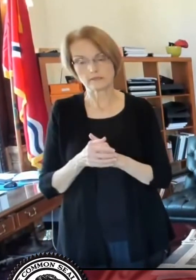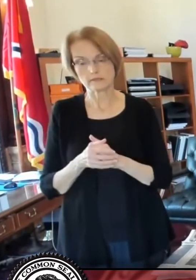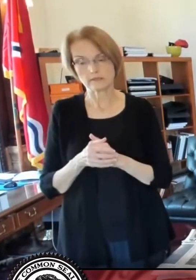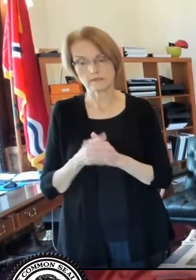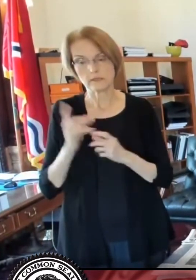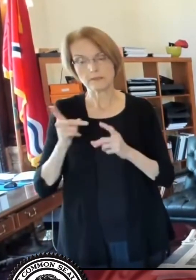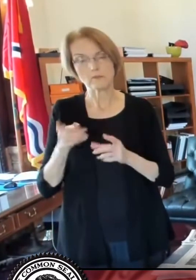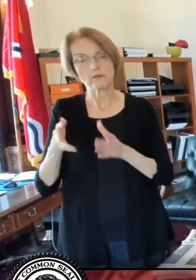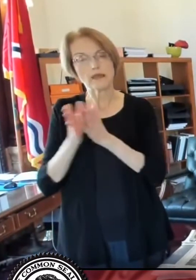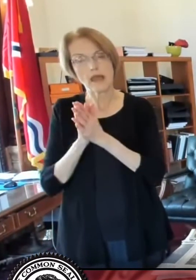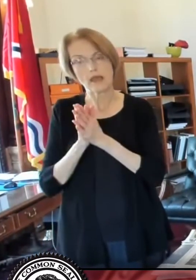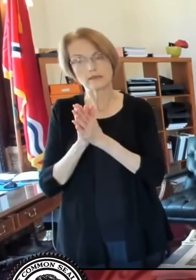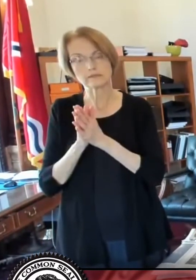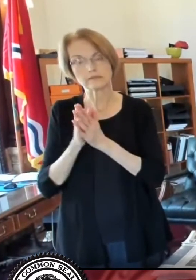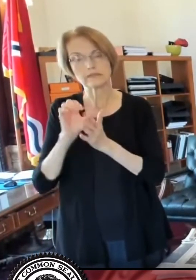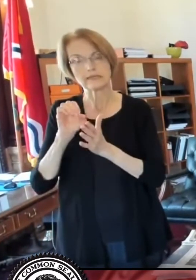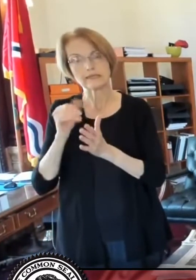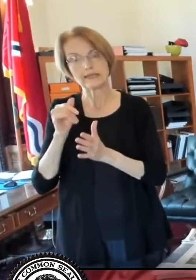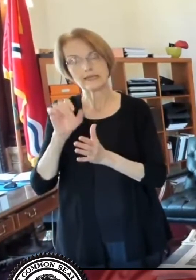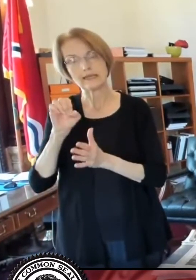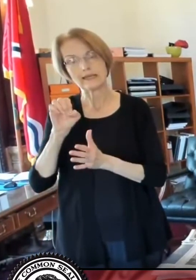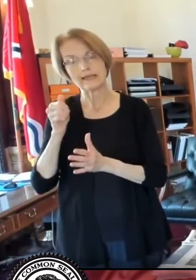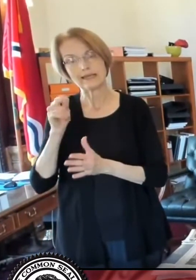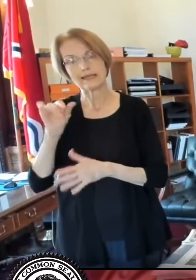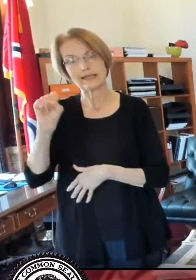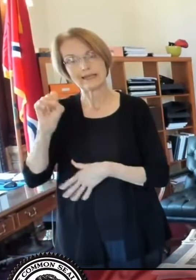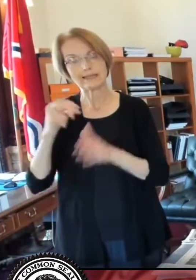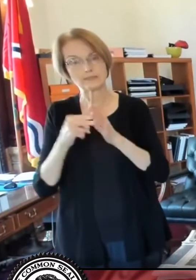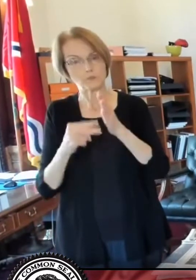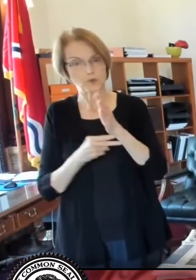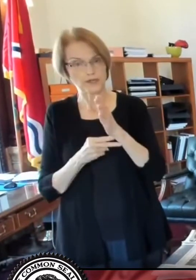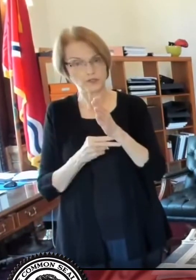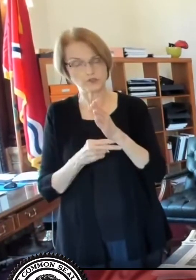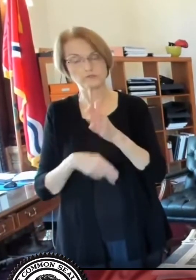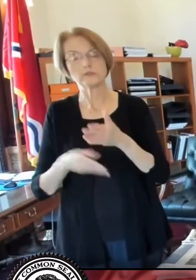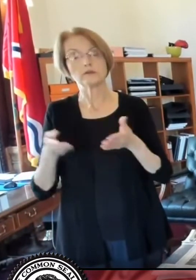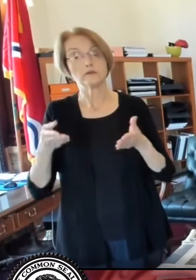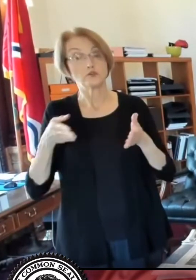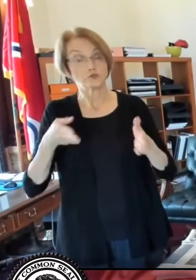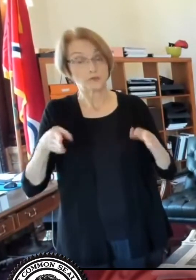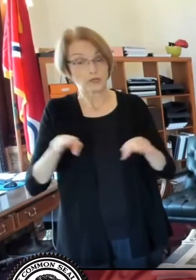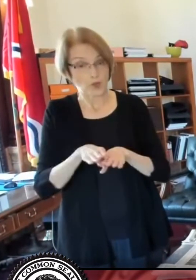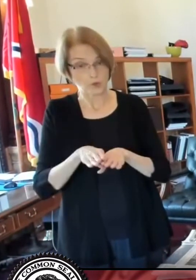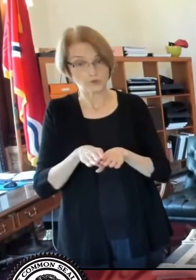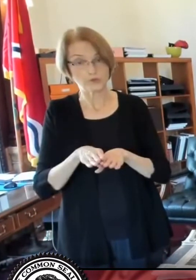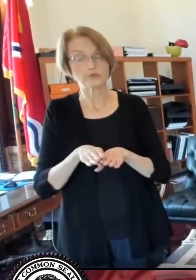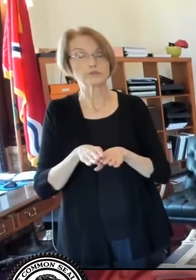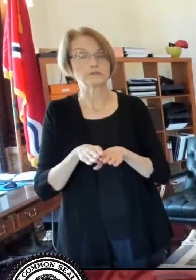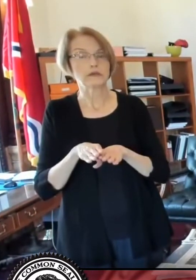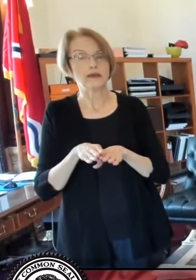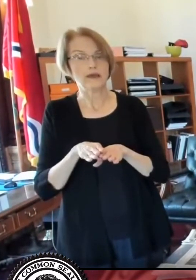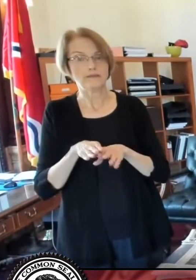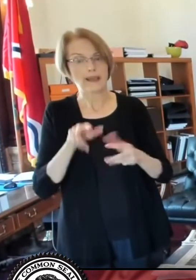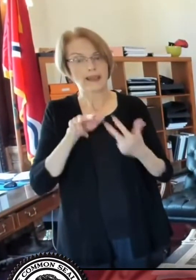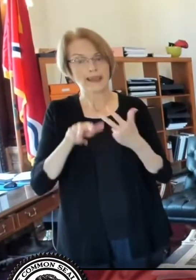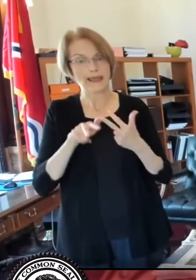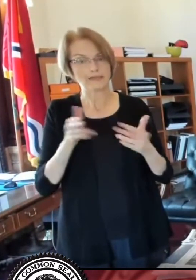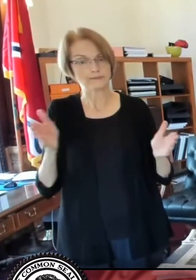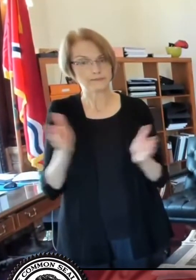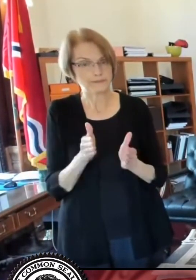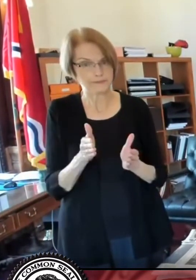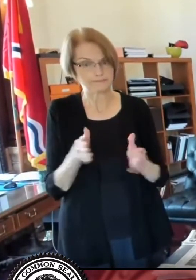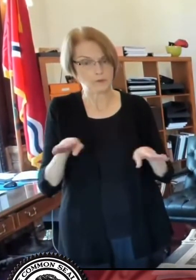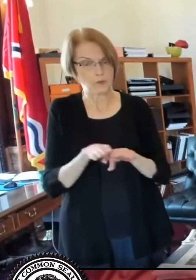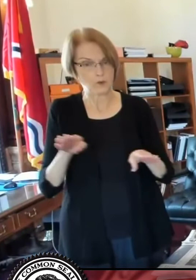on the Eads Bridge, street closures and lane restrictions in the downtown, some